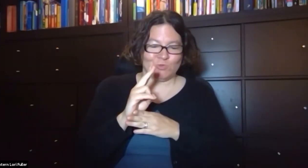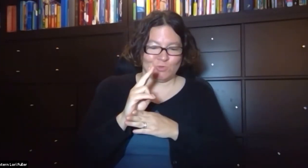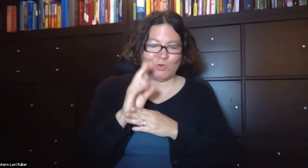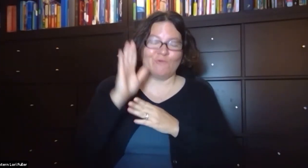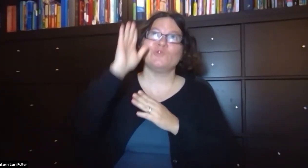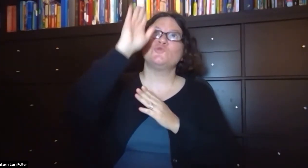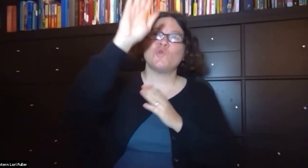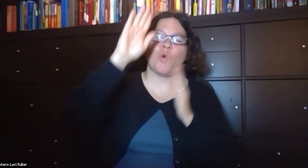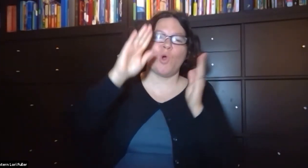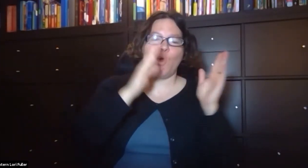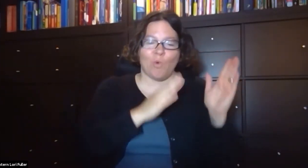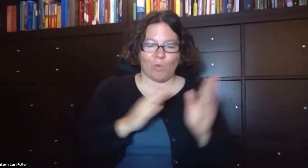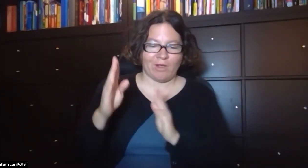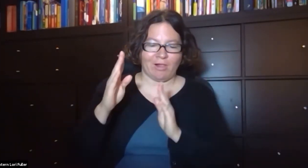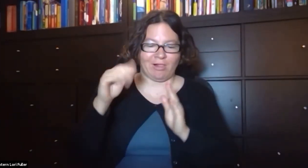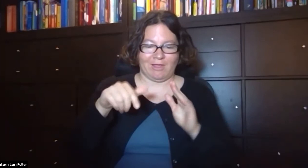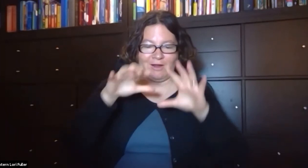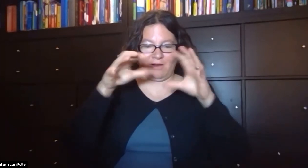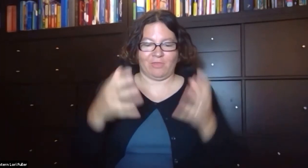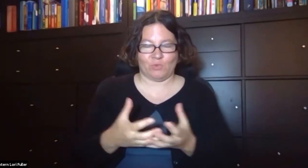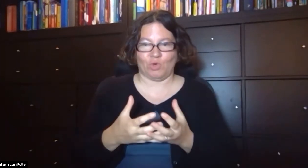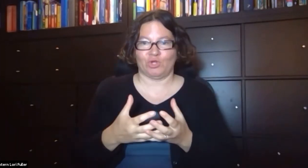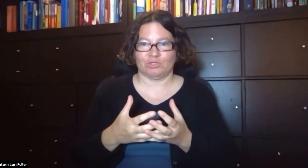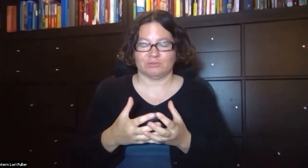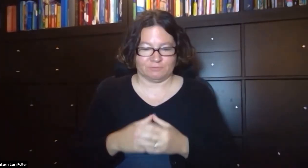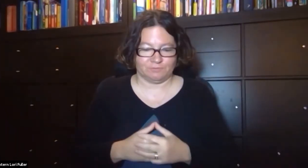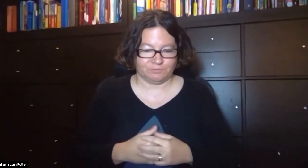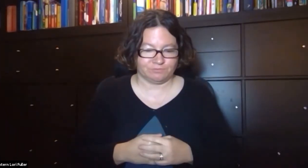so we can use it for your purpose in our world.